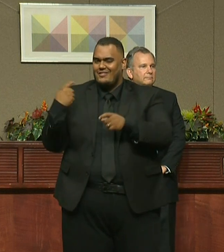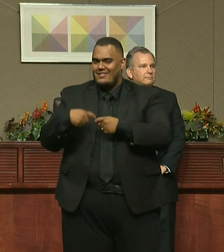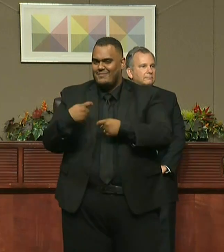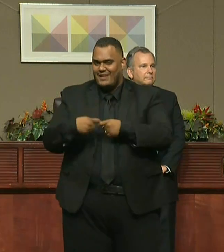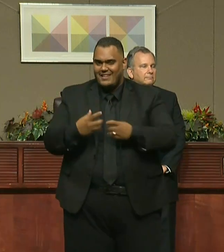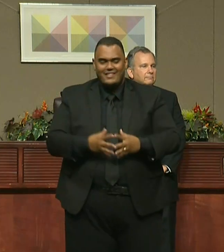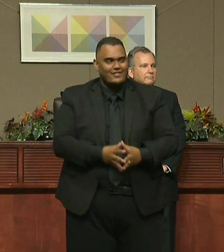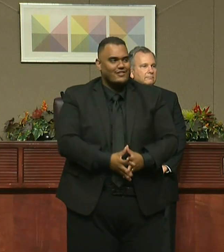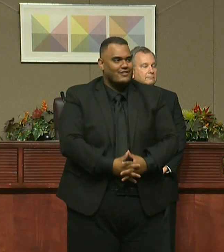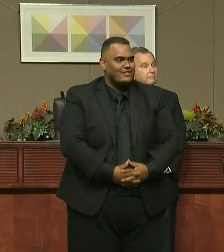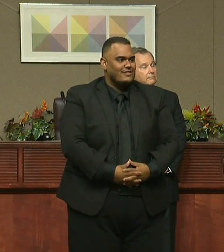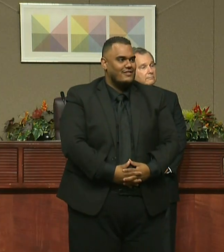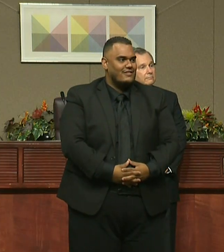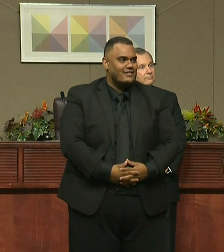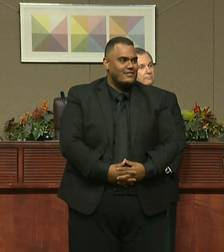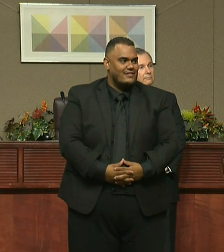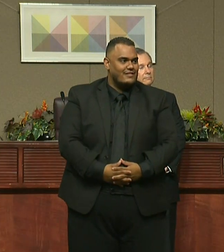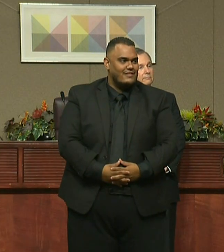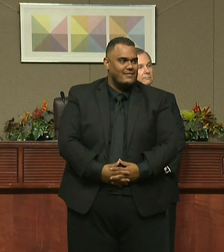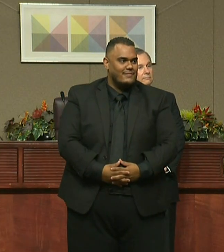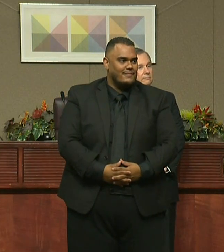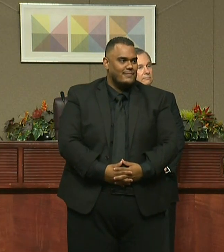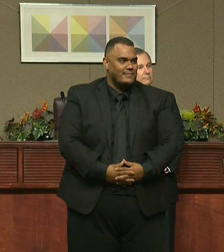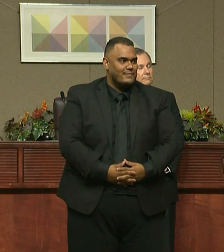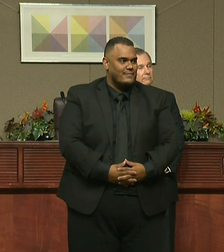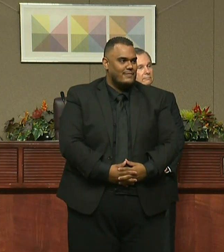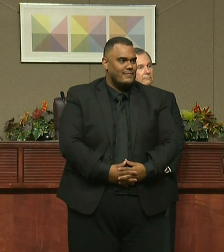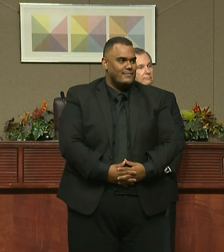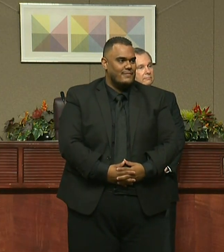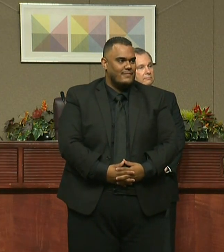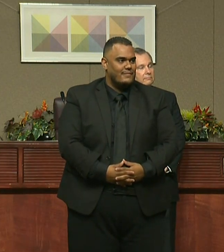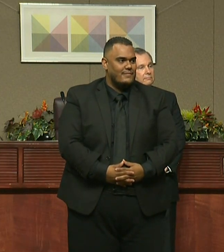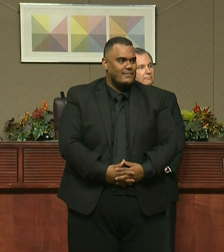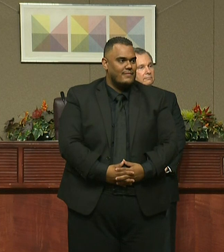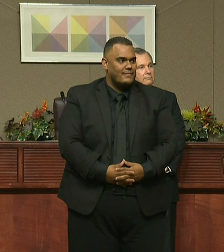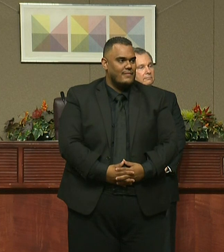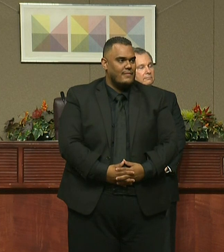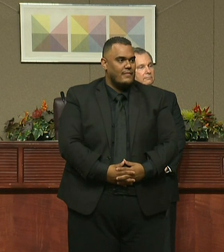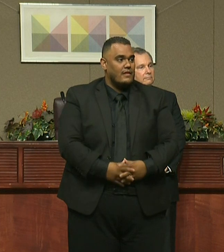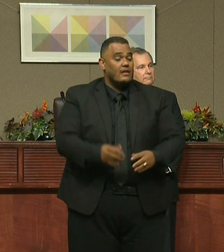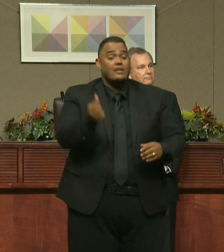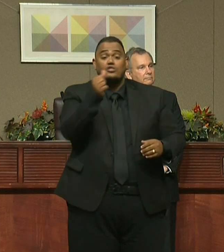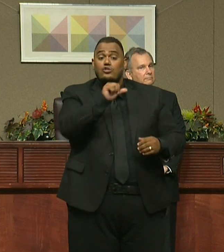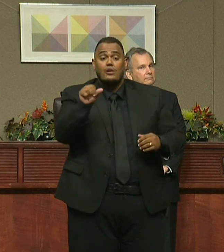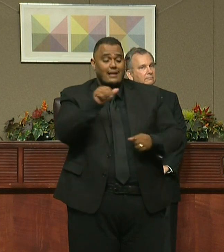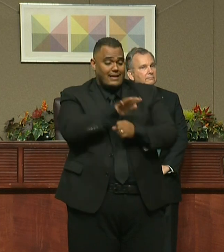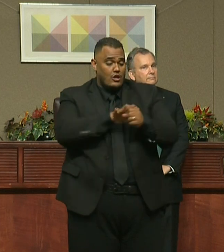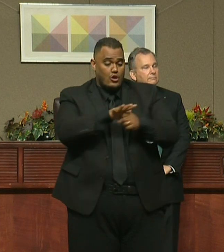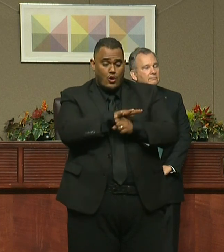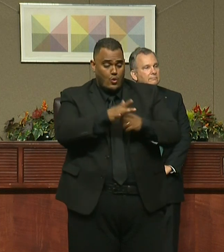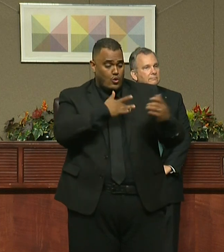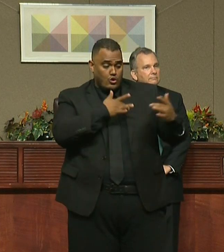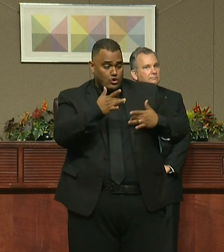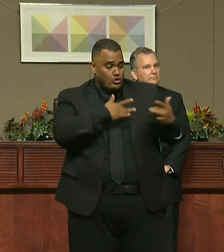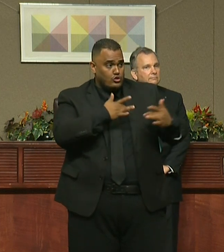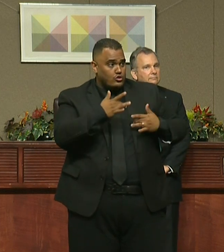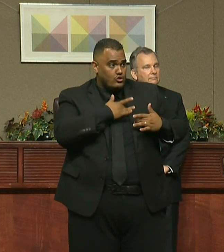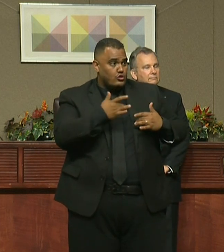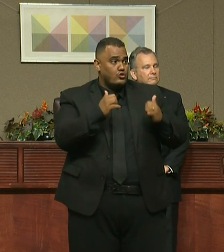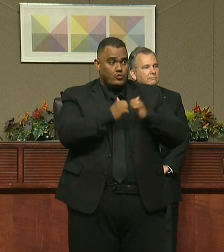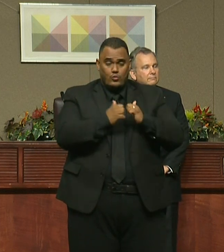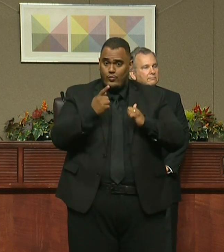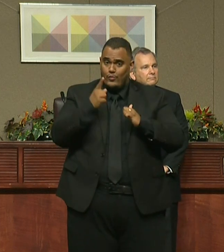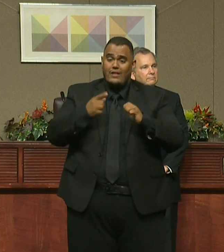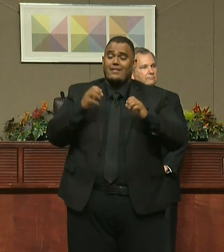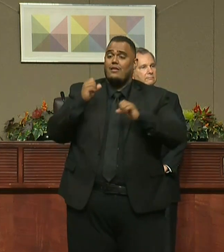She goes, Dr. Pino, just to answer in Spanish, if there is any local concern with COVID cases rising now with all the protests happening